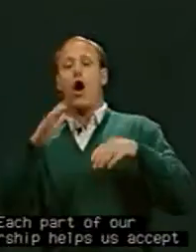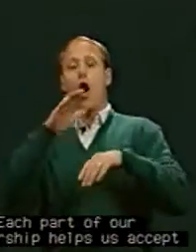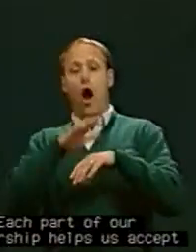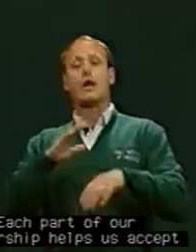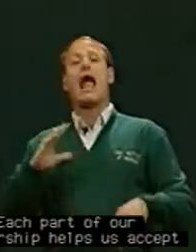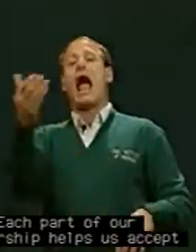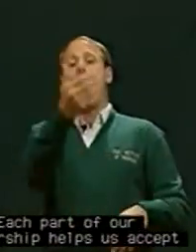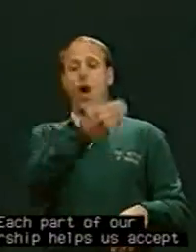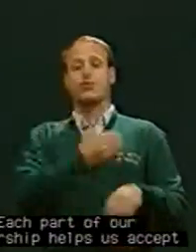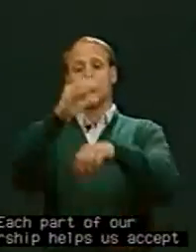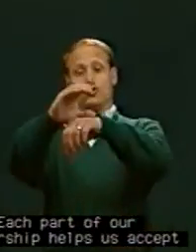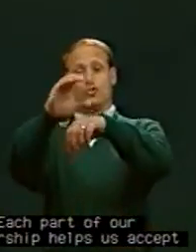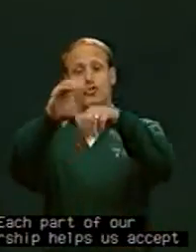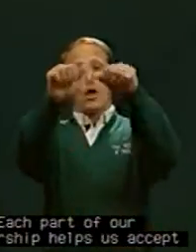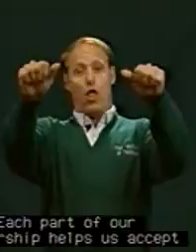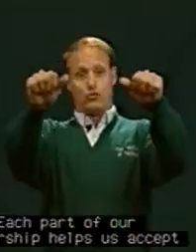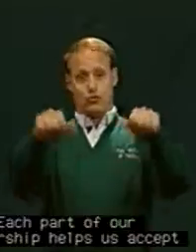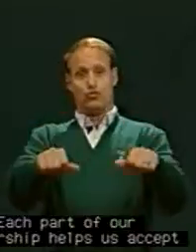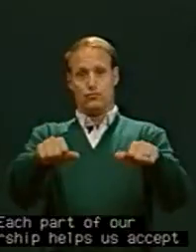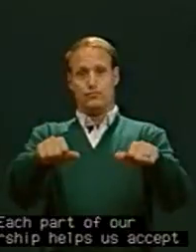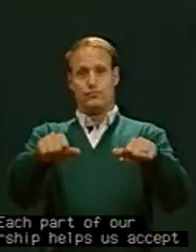Each part of our worship helps us accept